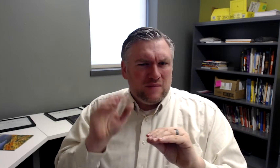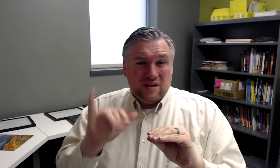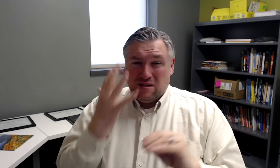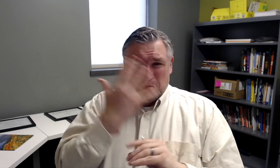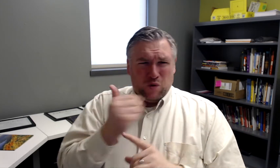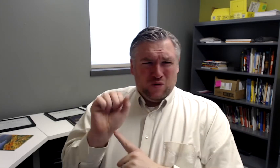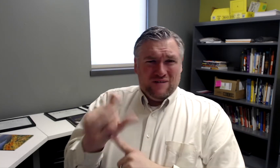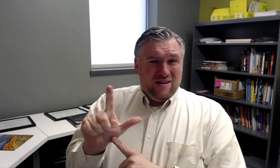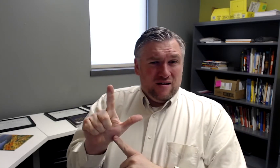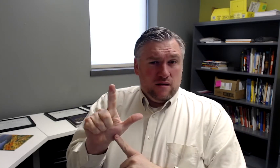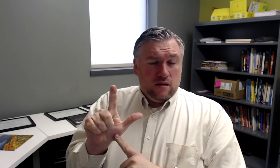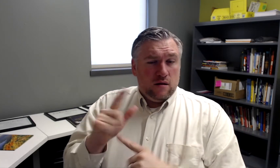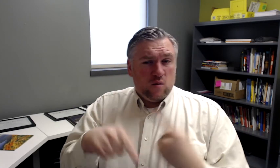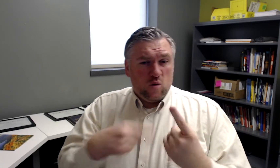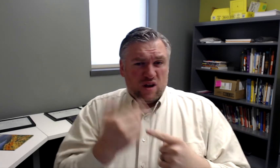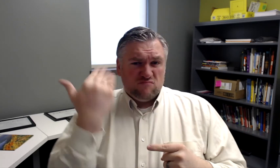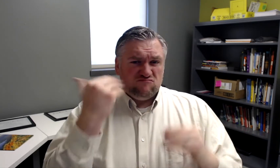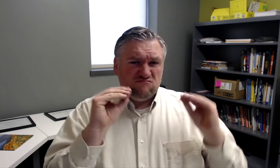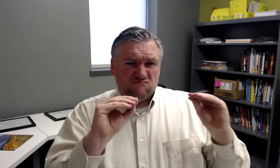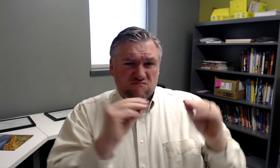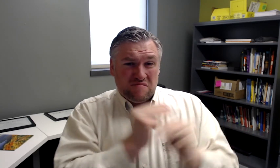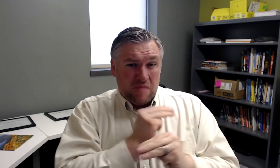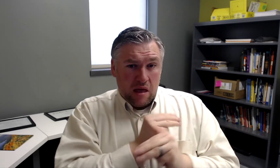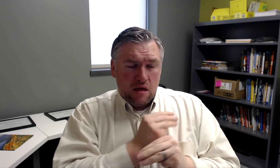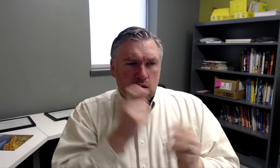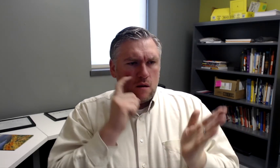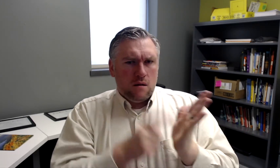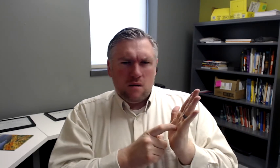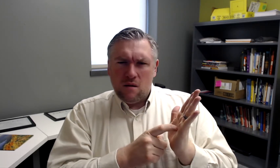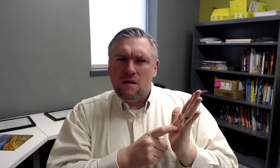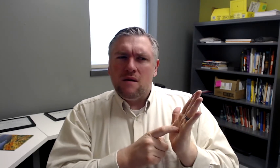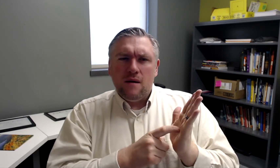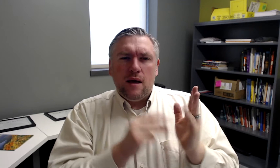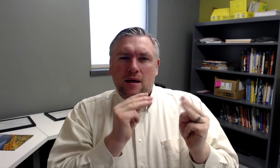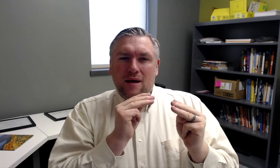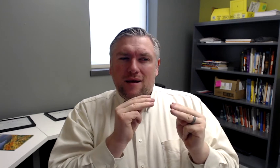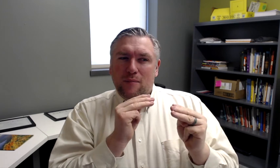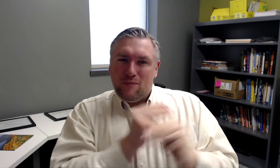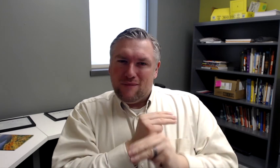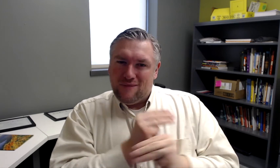showed the movement of water through the cycle. That's the beauty of ASL.